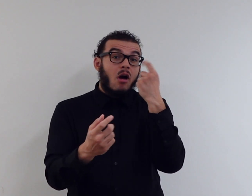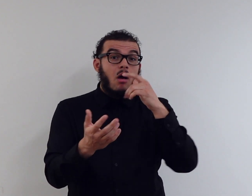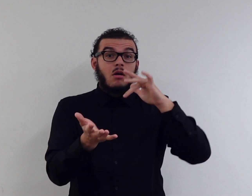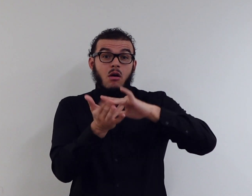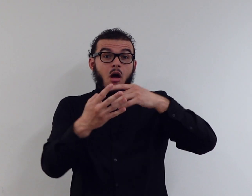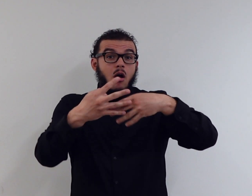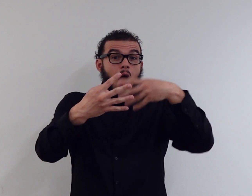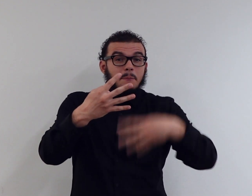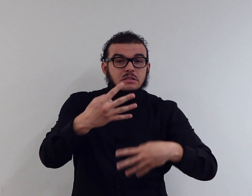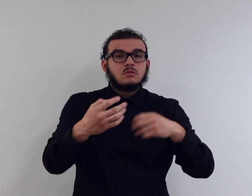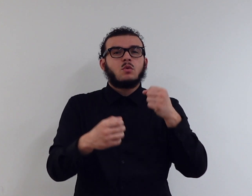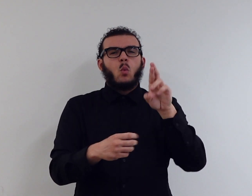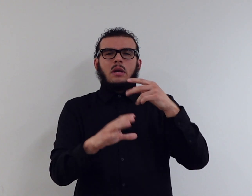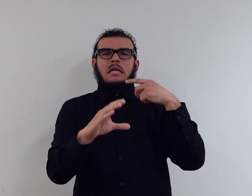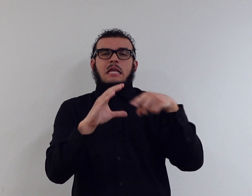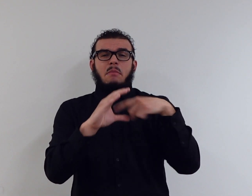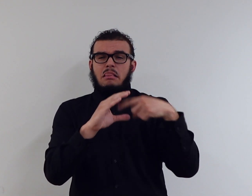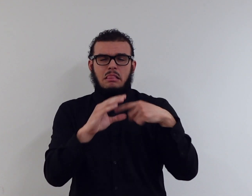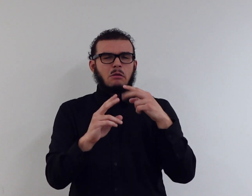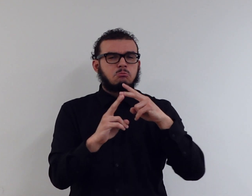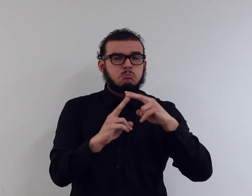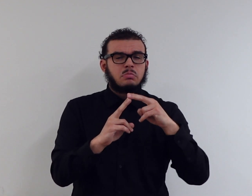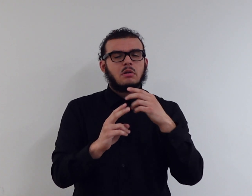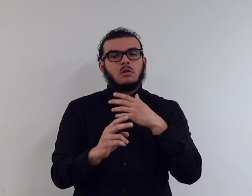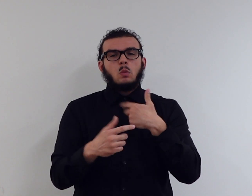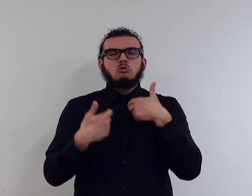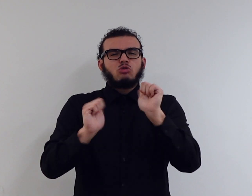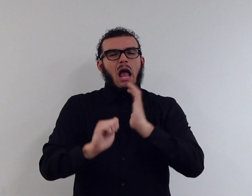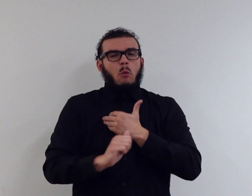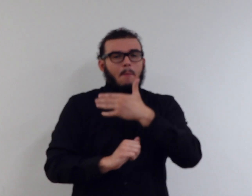via email, and we will try our best to answer them in the days ahead.